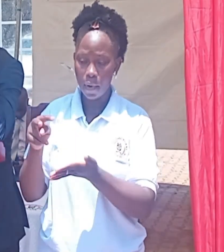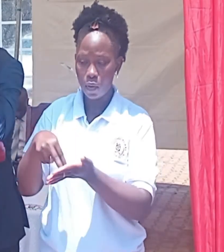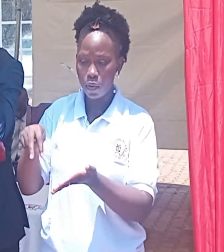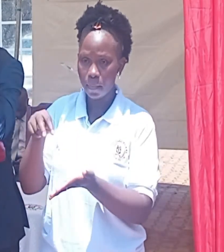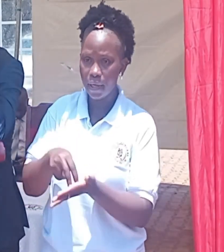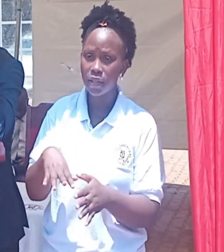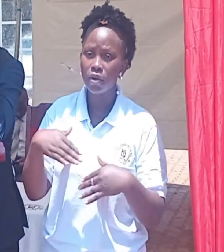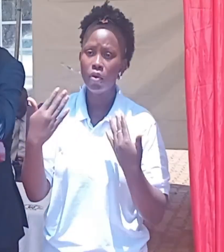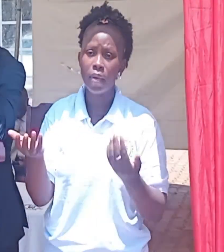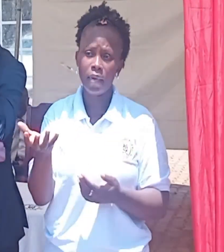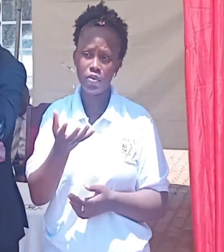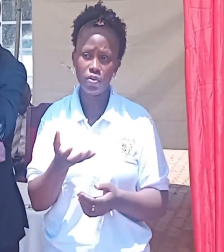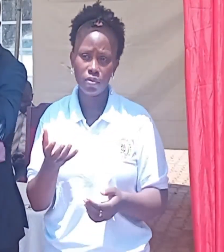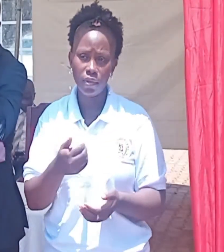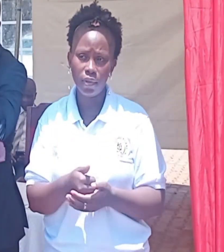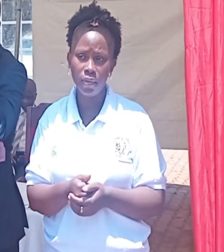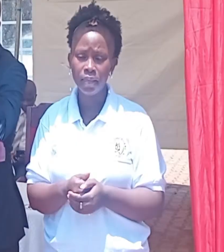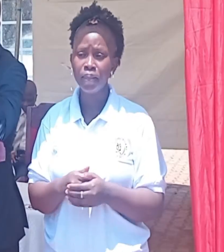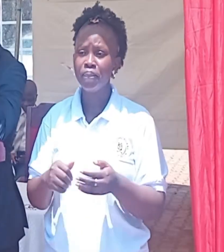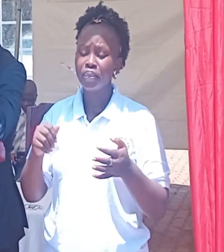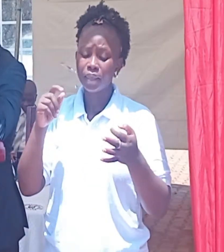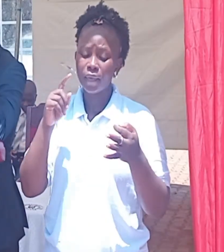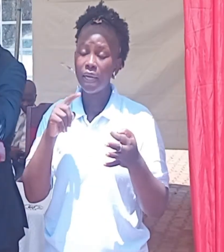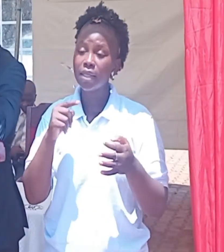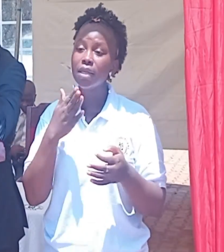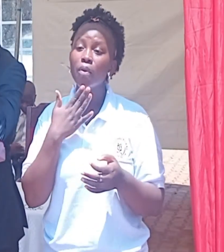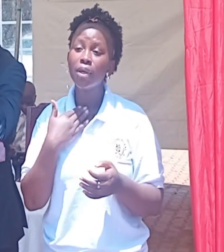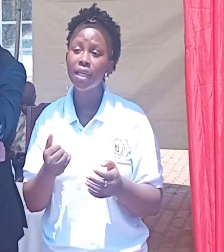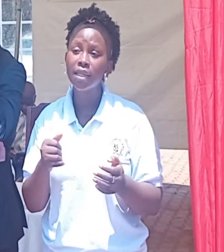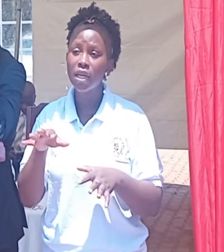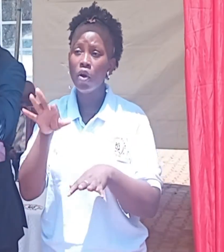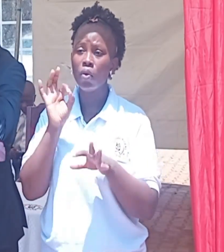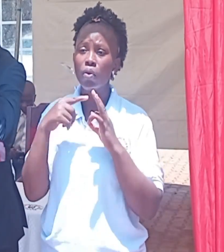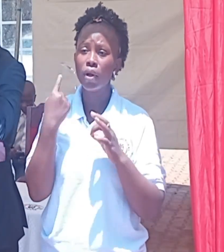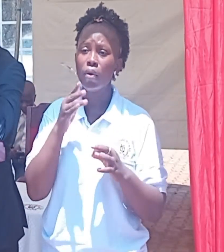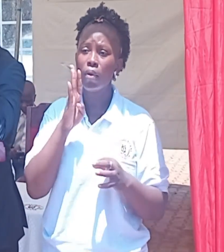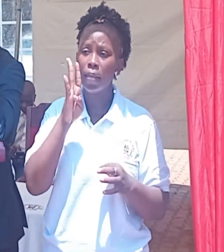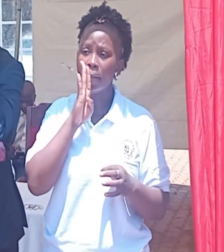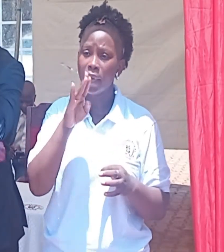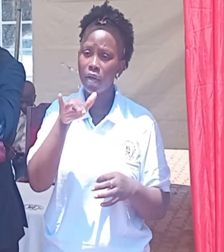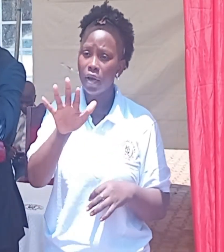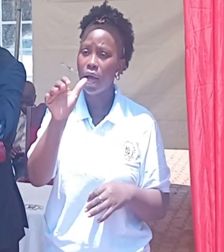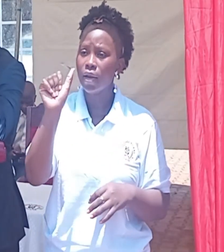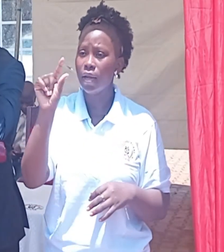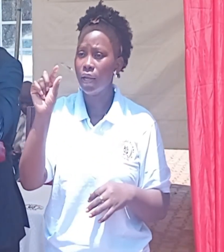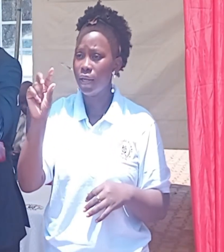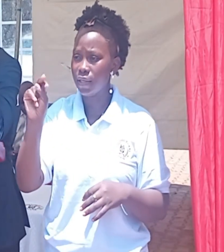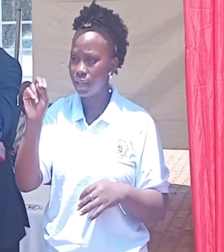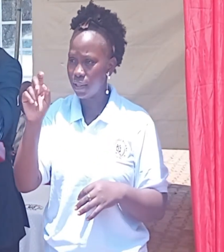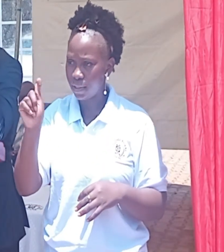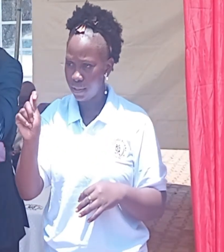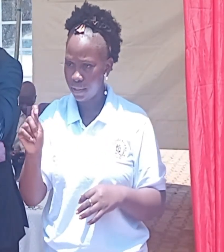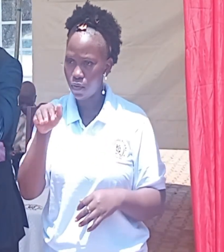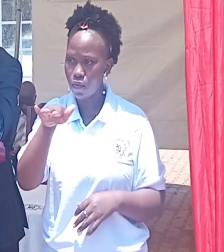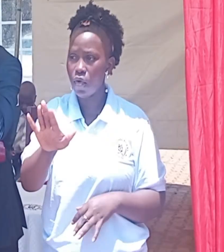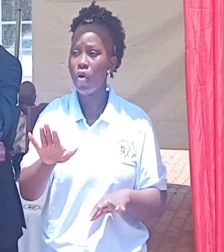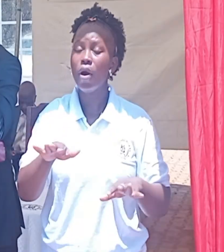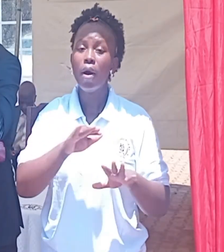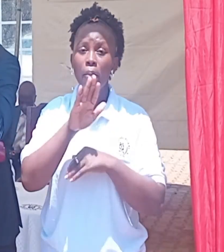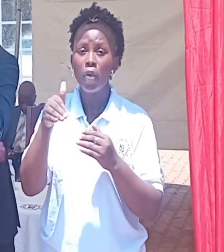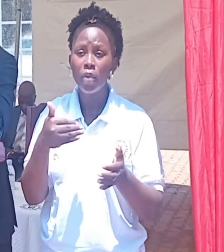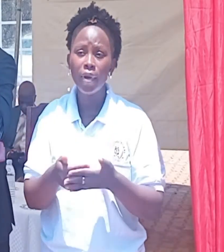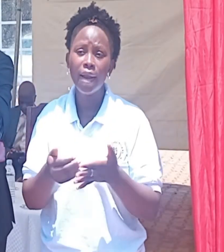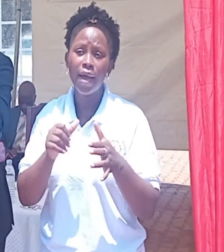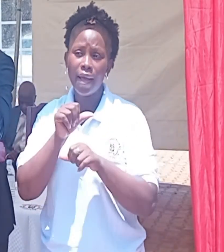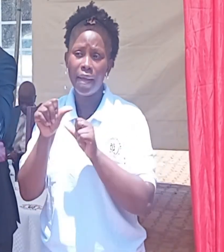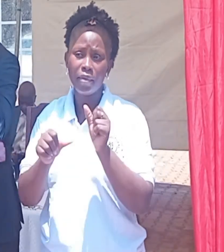bakusunsulemu. Ekirala weetaagisa okulonda ani agenda kubeera mukiikizewo oba agent mu byonna ebikwata